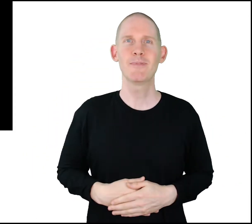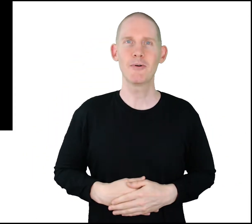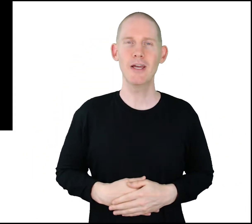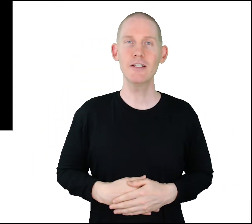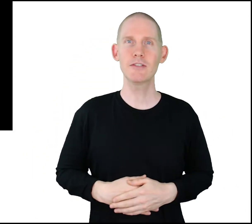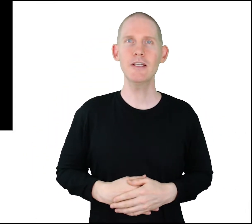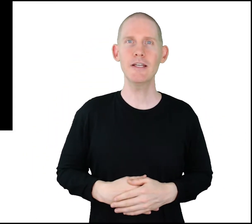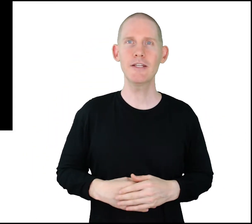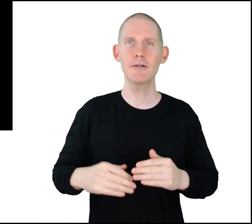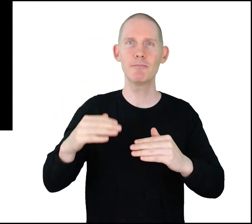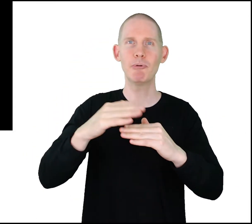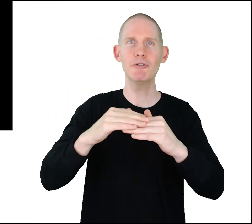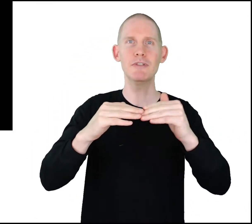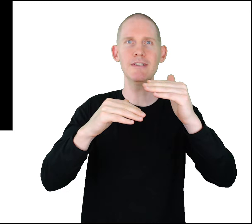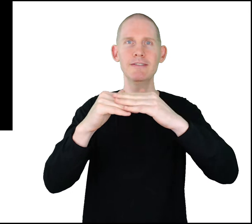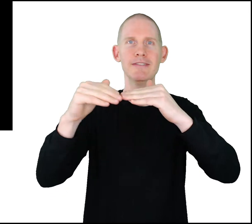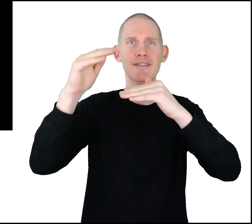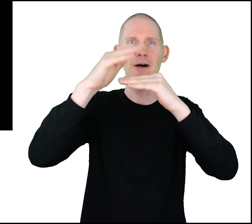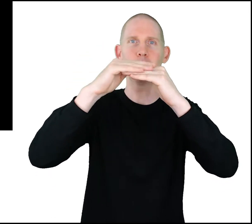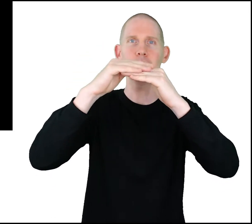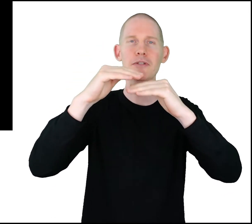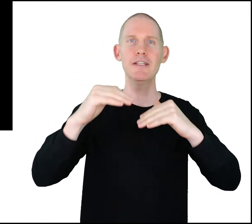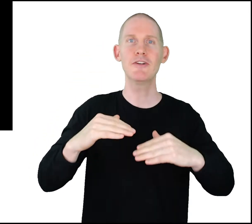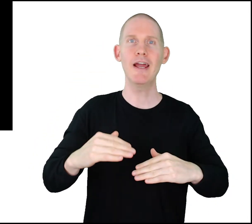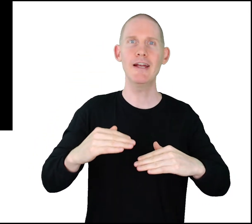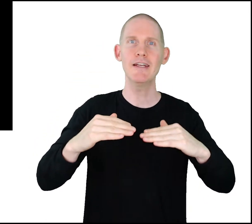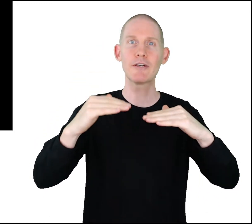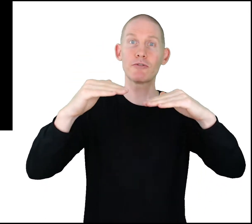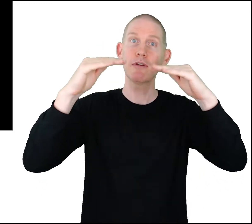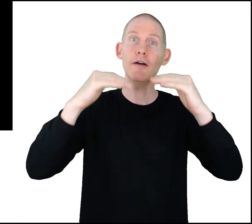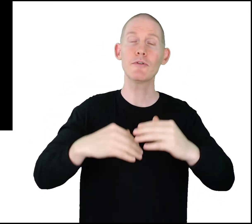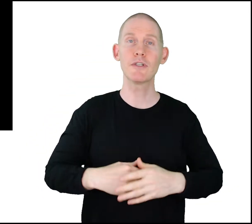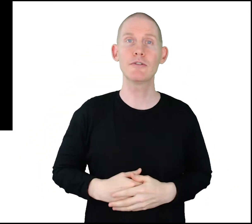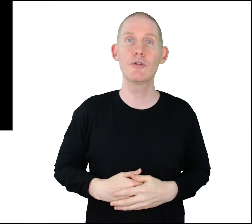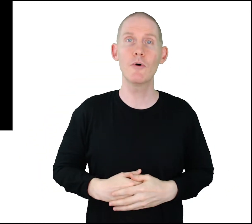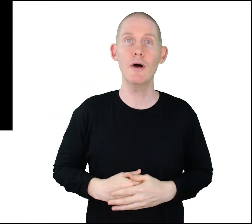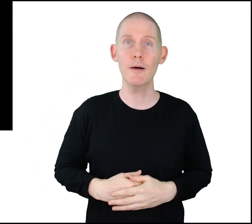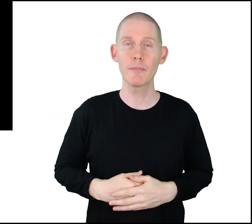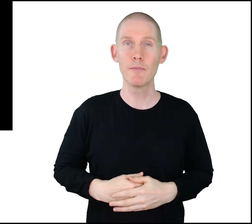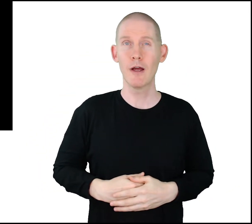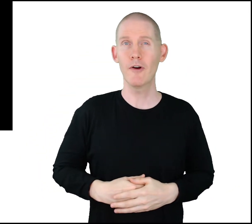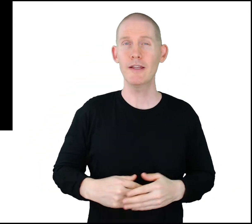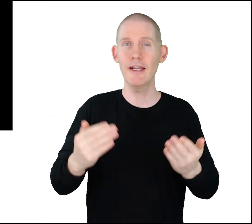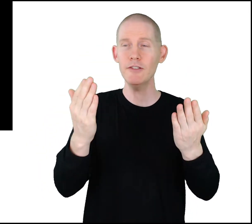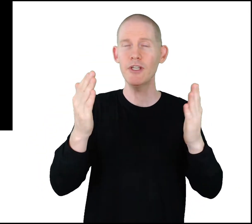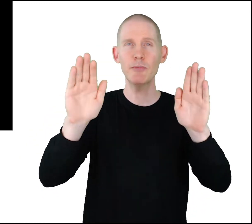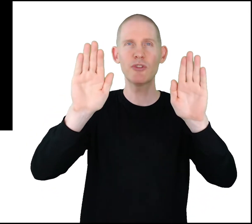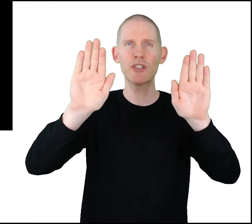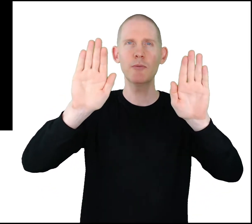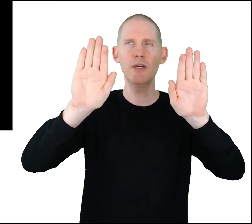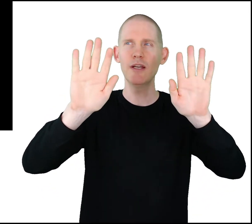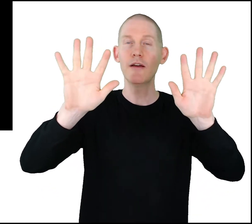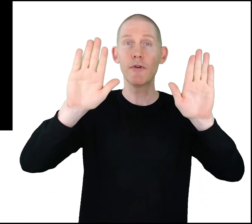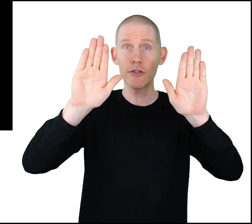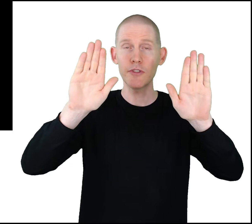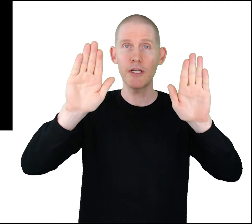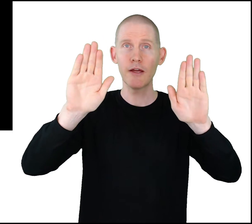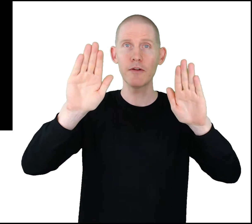Okay, just think like you're building a building and you're adding extra levels as you go up. All right, the hand shapes are just going to be fingers together and